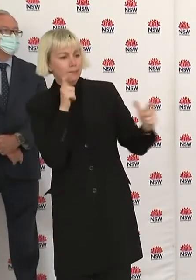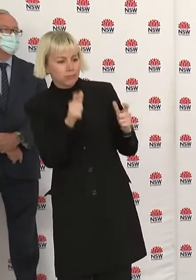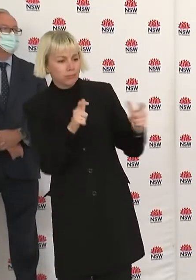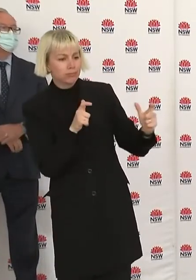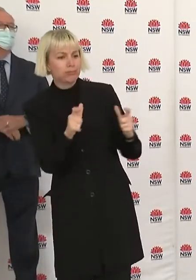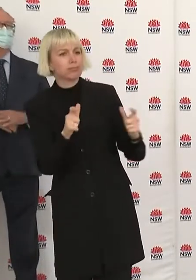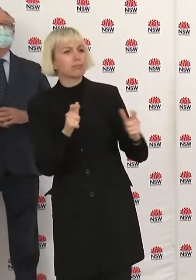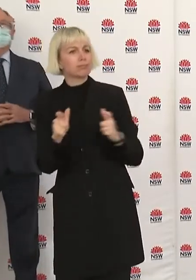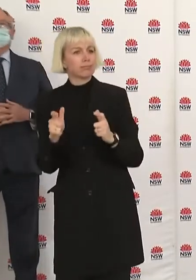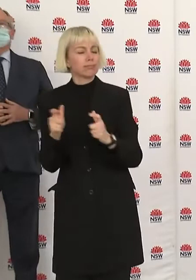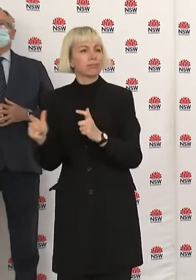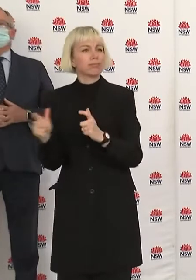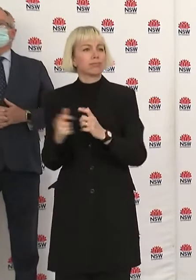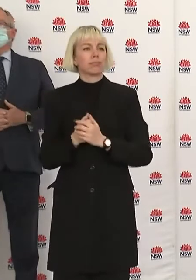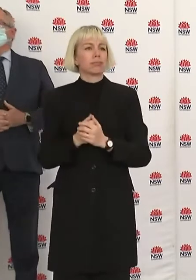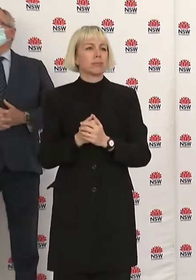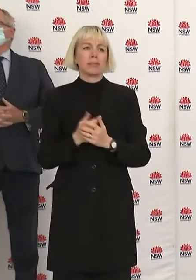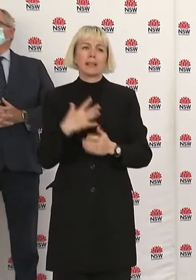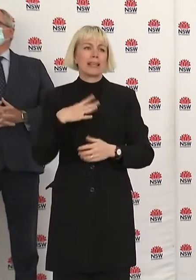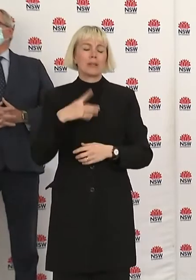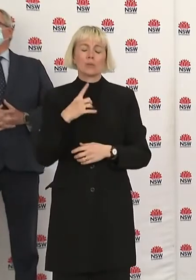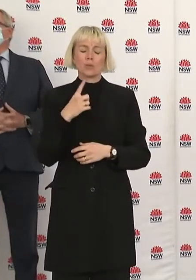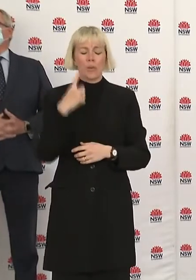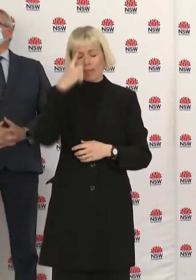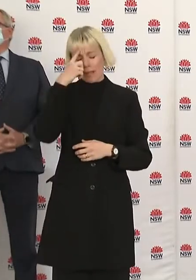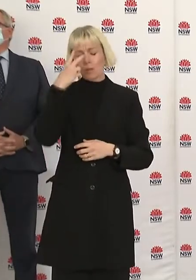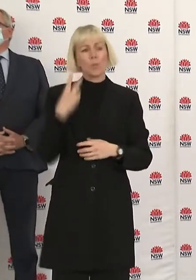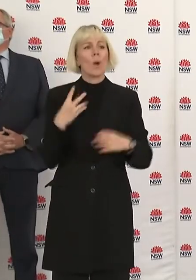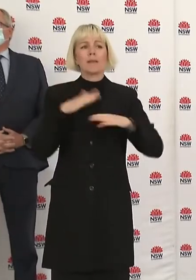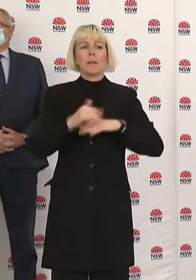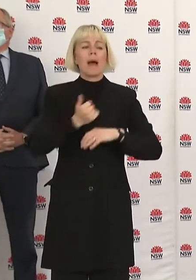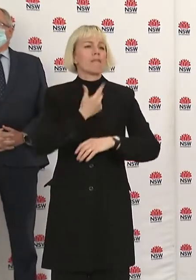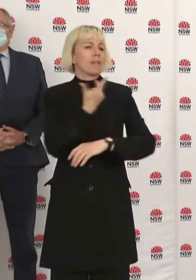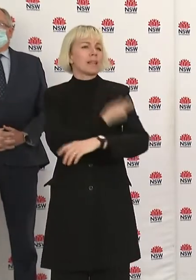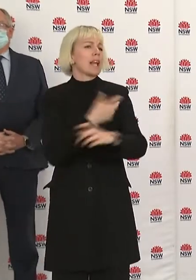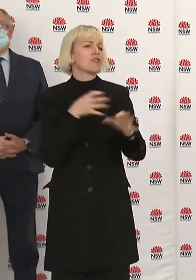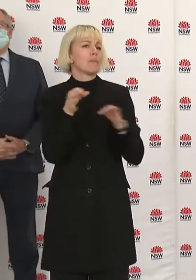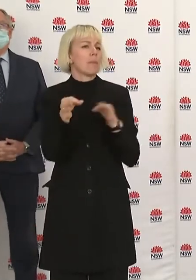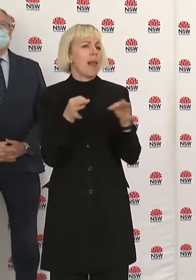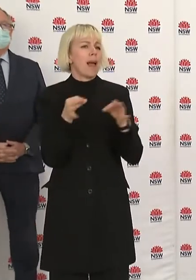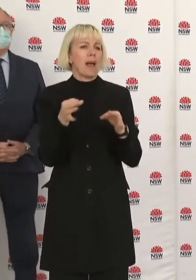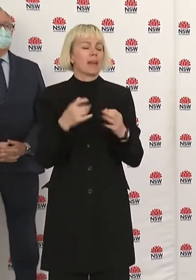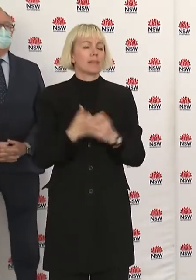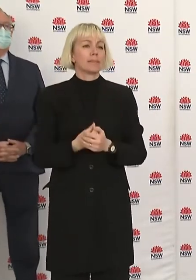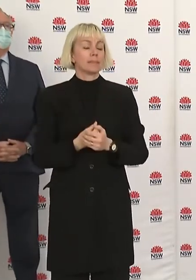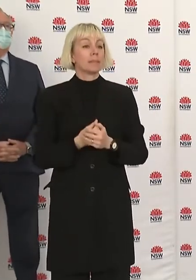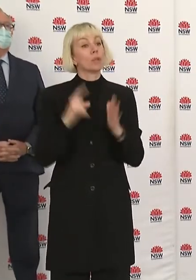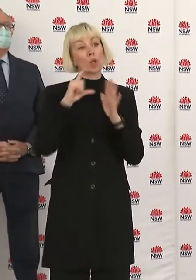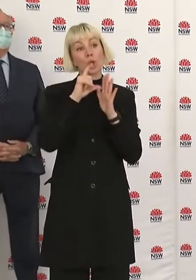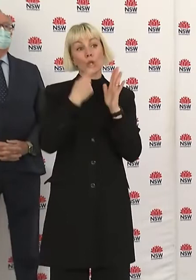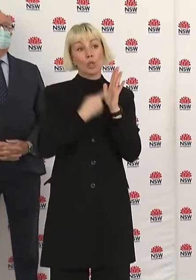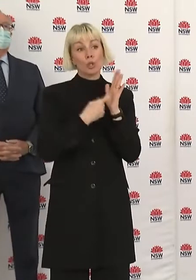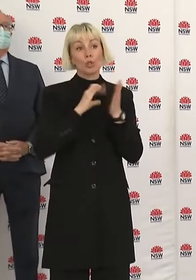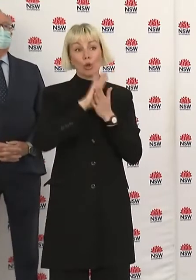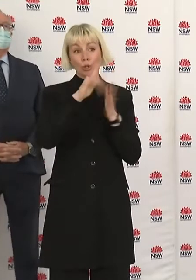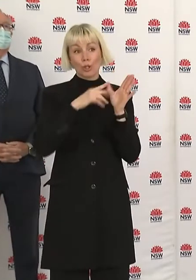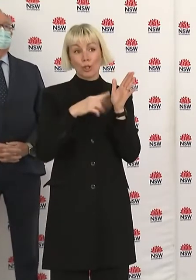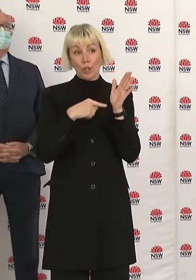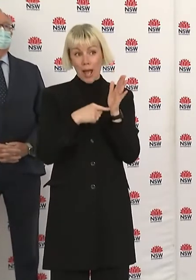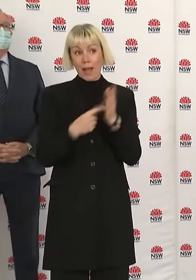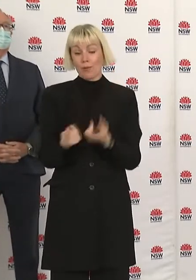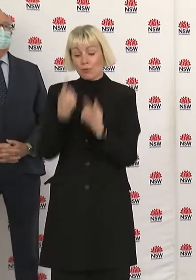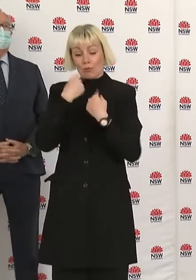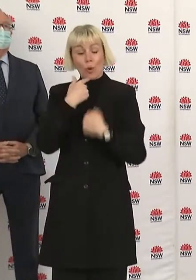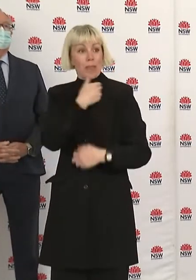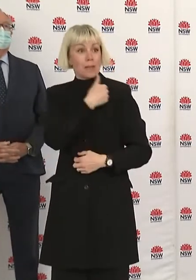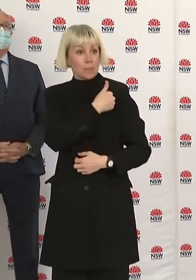national reconsideration of the vaccination strategy. The advice Dr. Chant gave us is that our ability to contain the virus